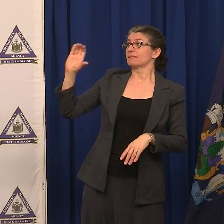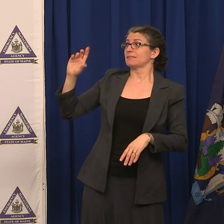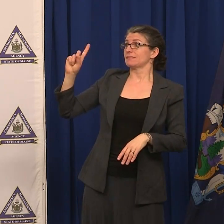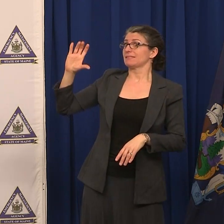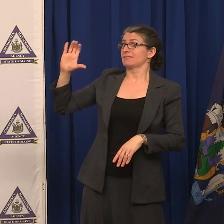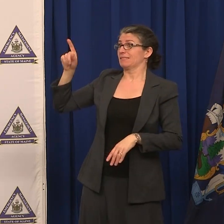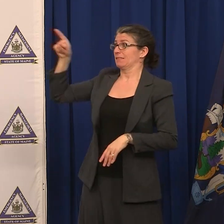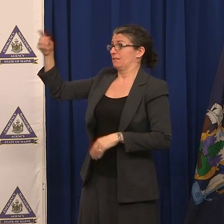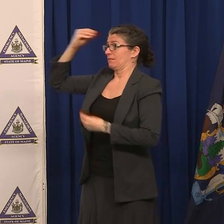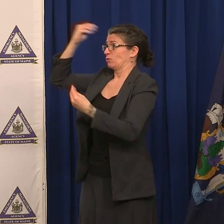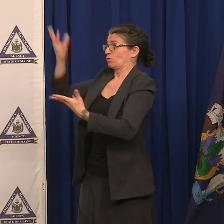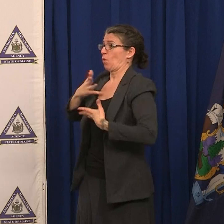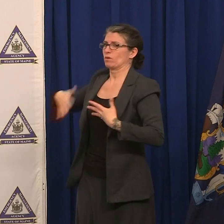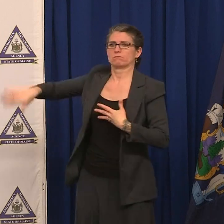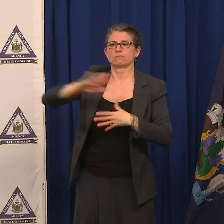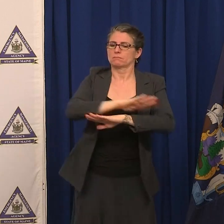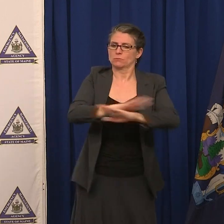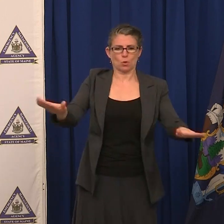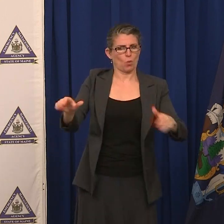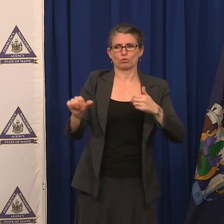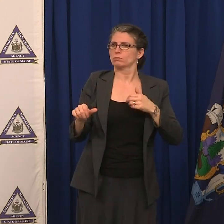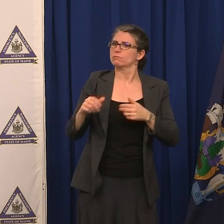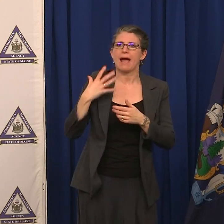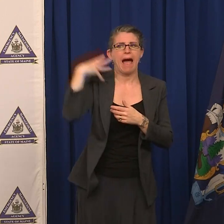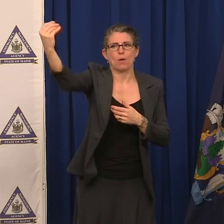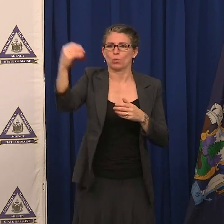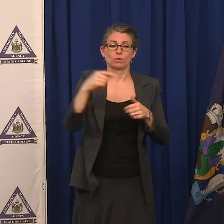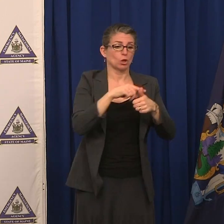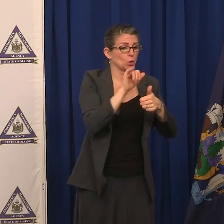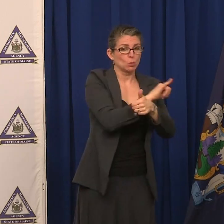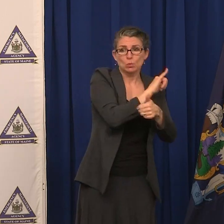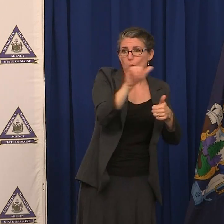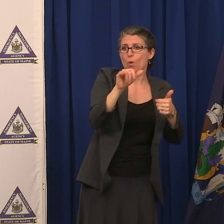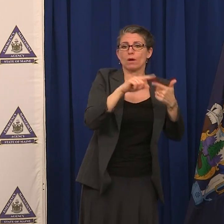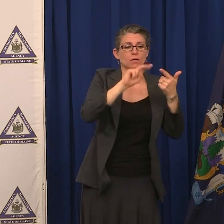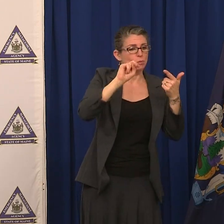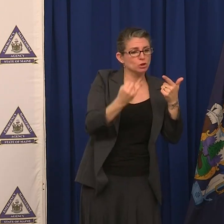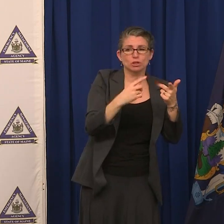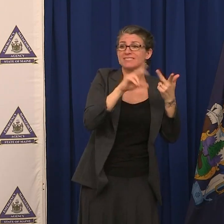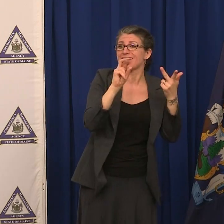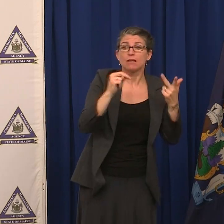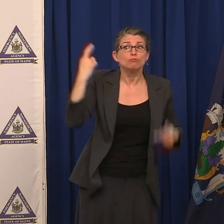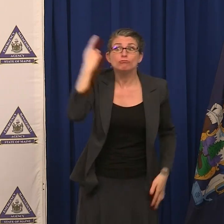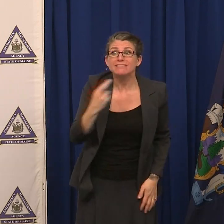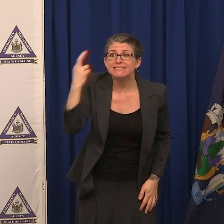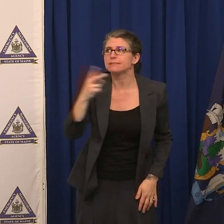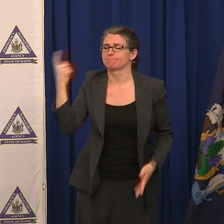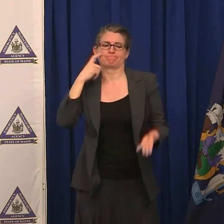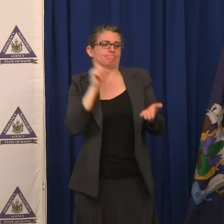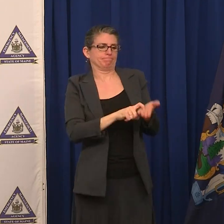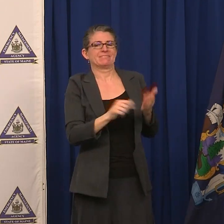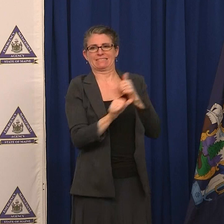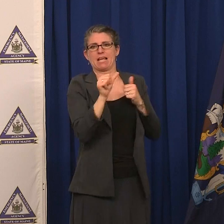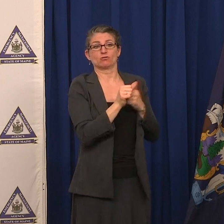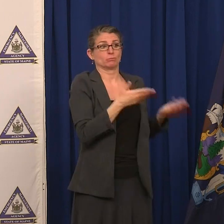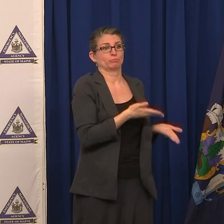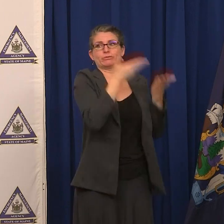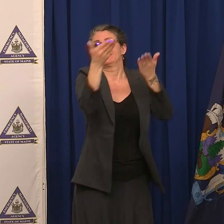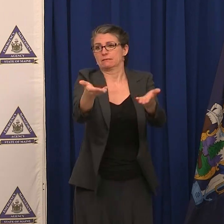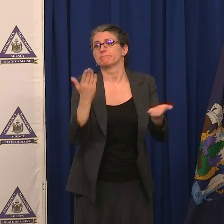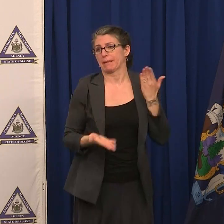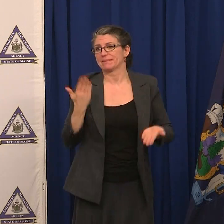that advisory may have also been taken out of an abundance of caution. So I don't want to,